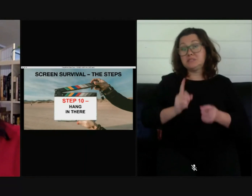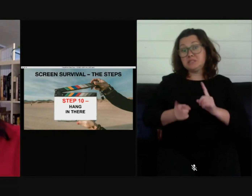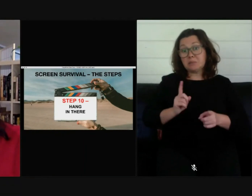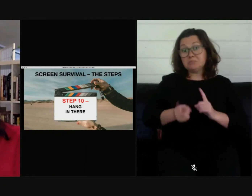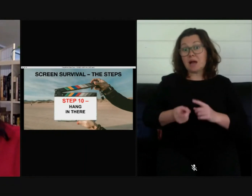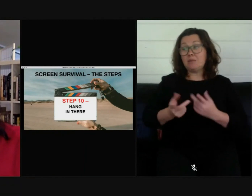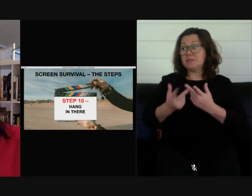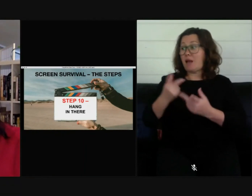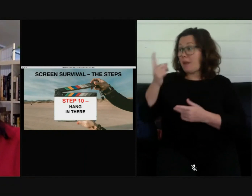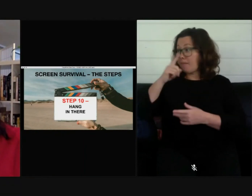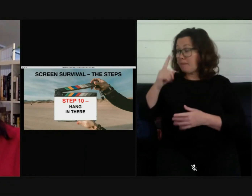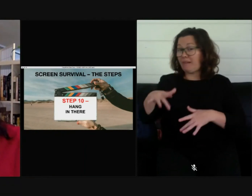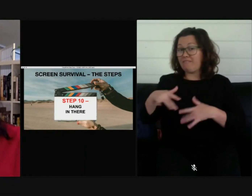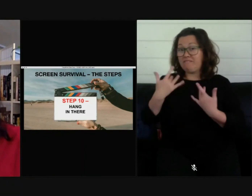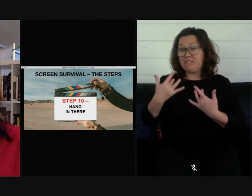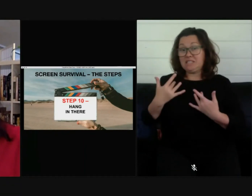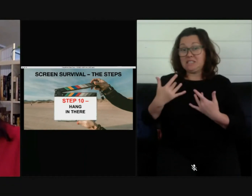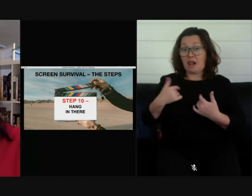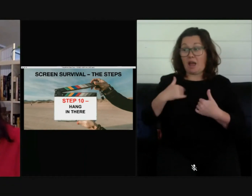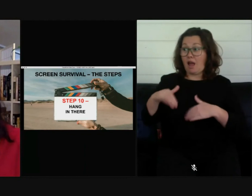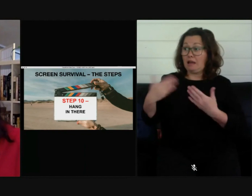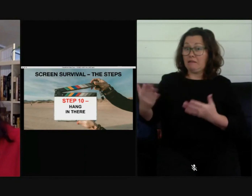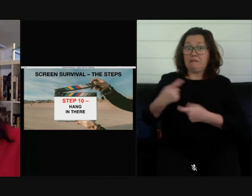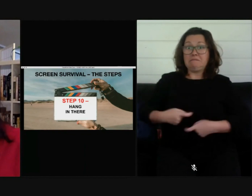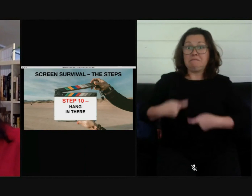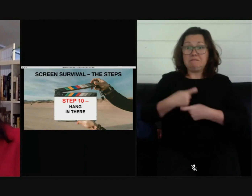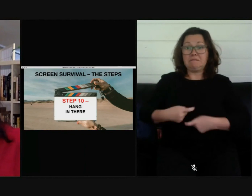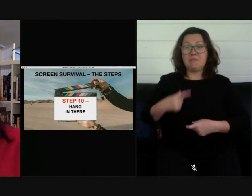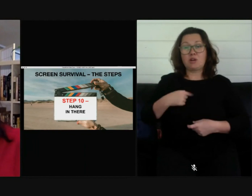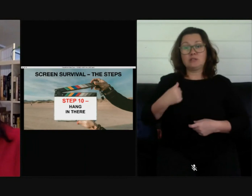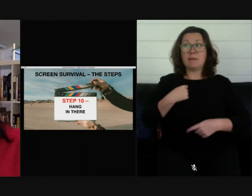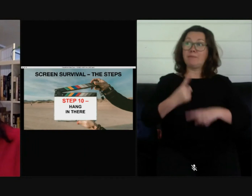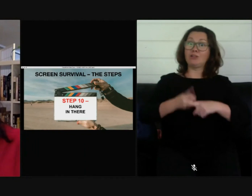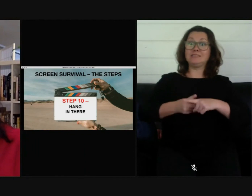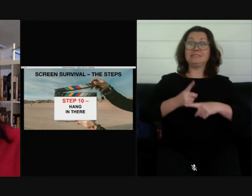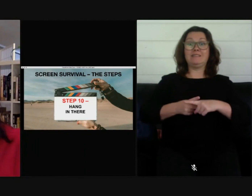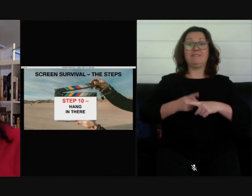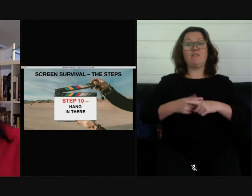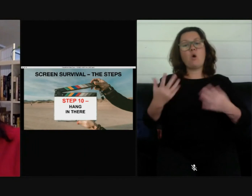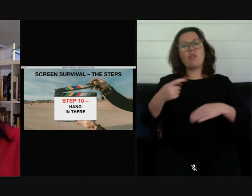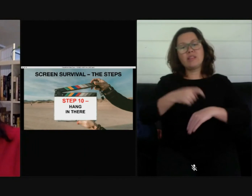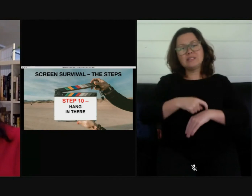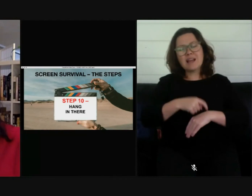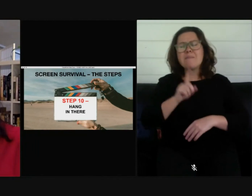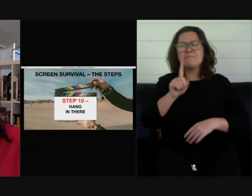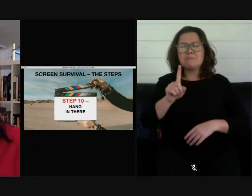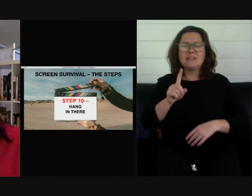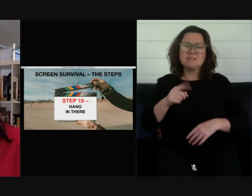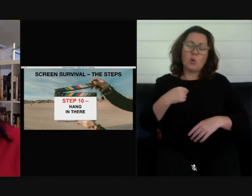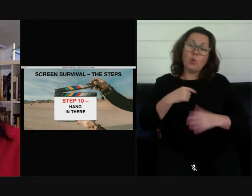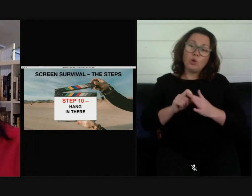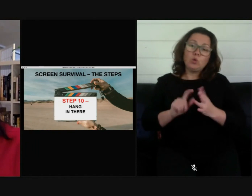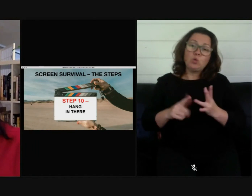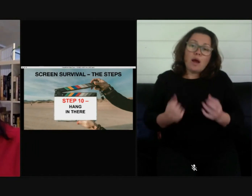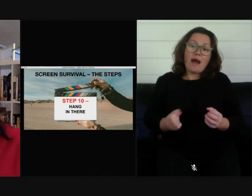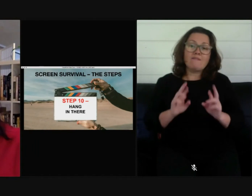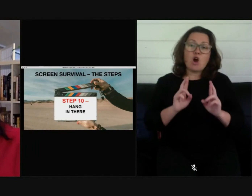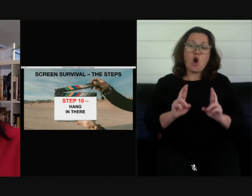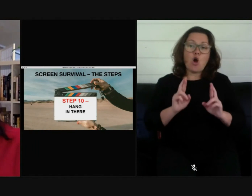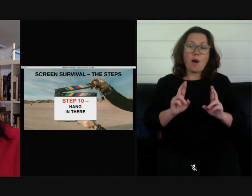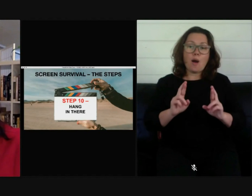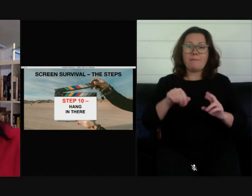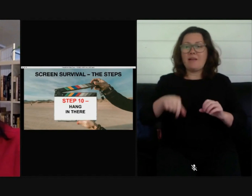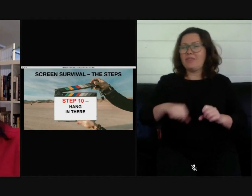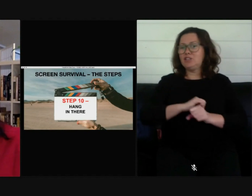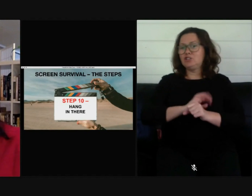but there is hope. And there is hope because this can't last forever. And again, because I am a